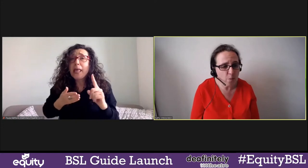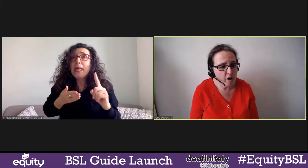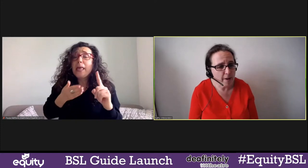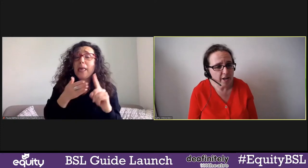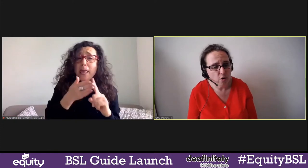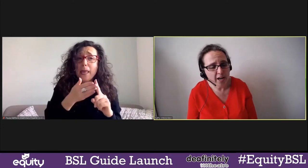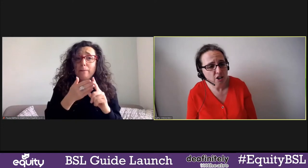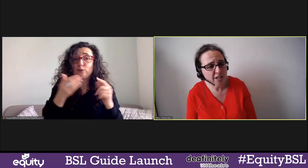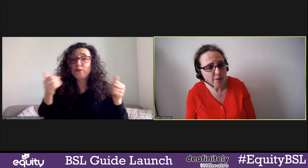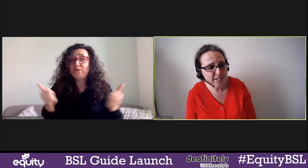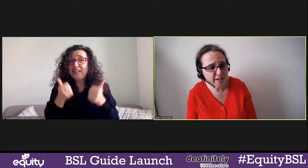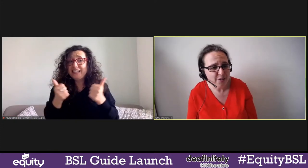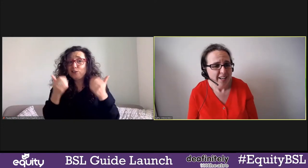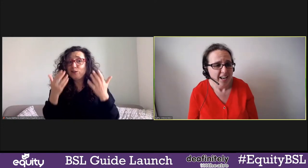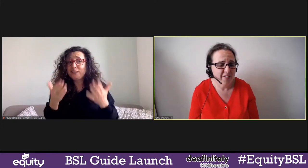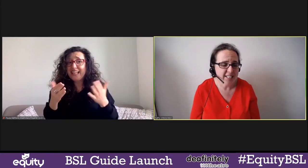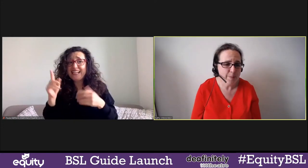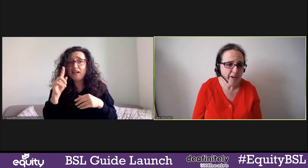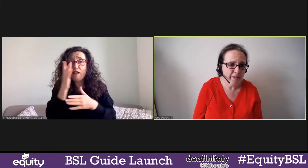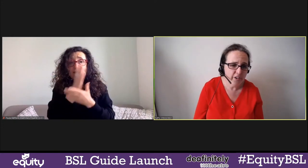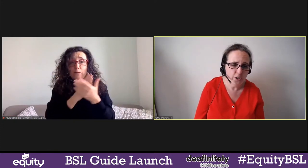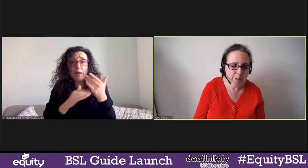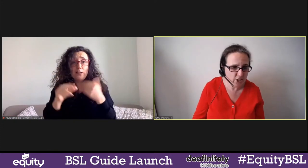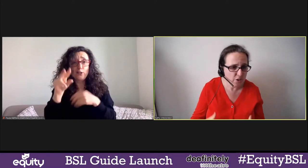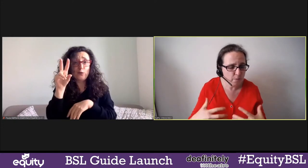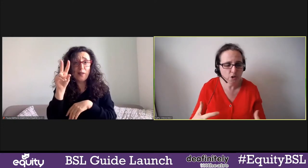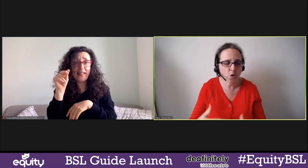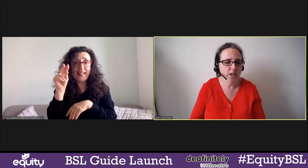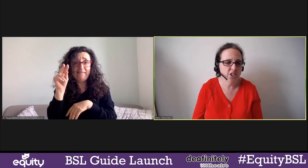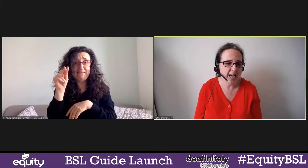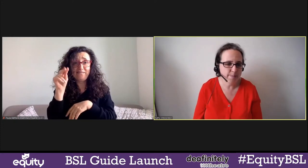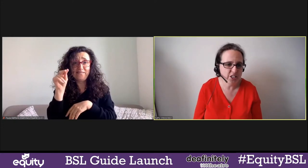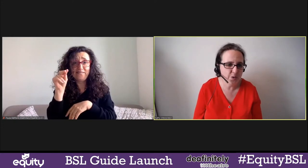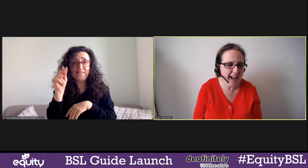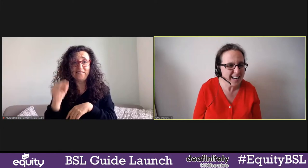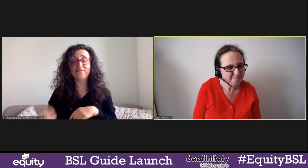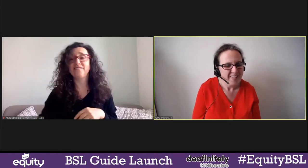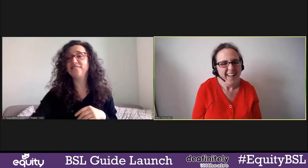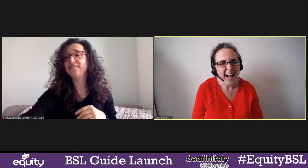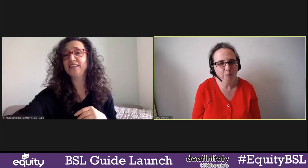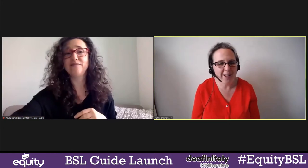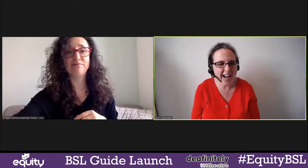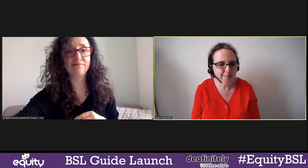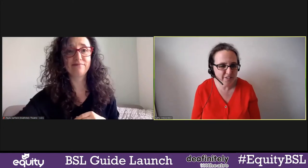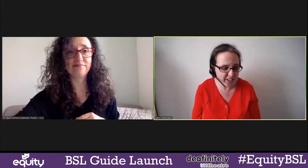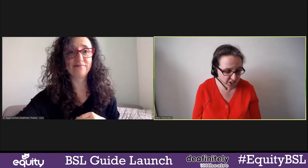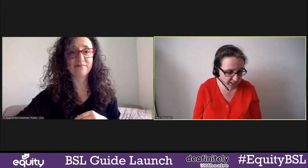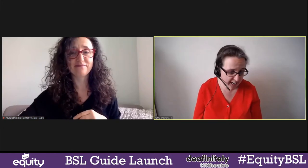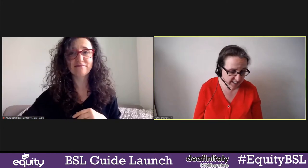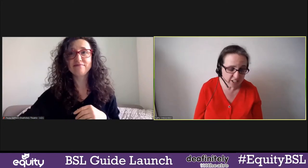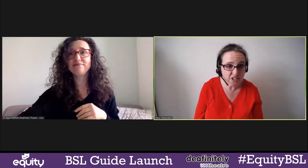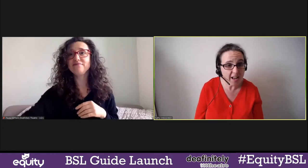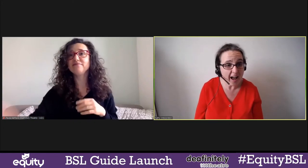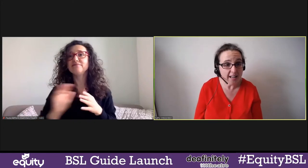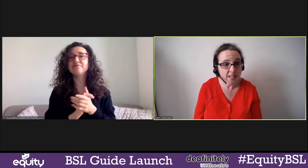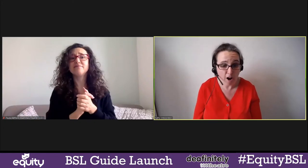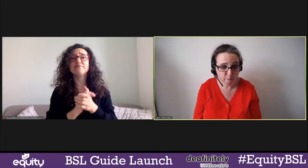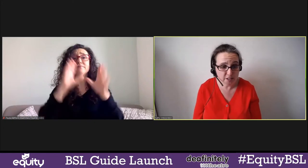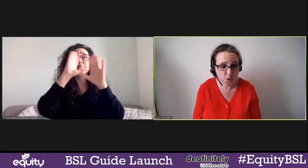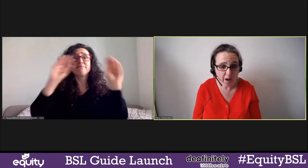worry about your English language level. If that's a barrier for you, please just put your question as best you can. And we'll aim to finish today's session at